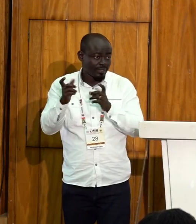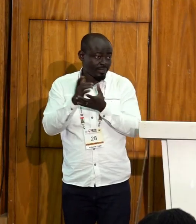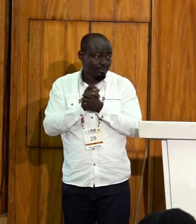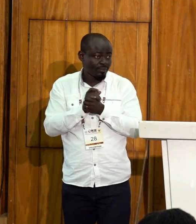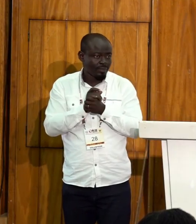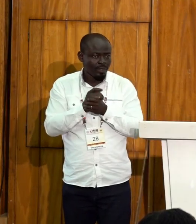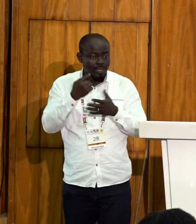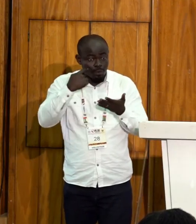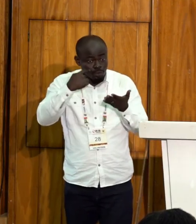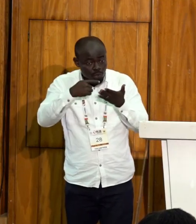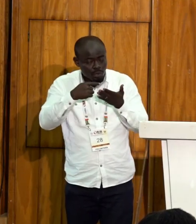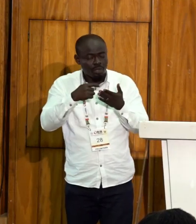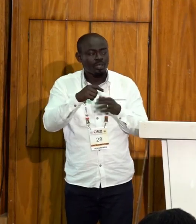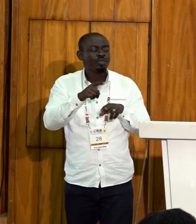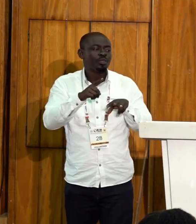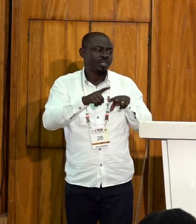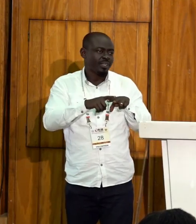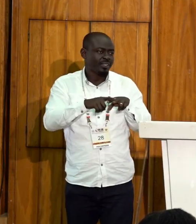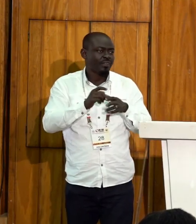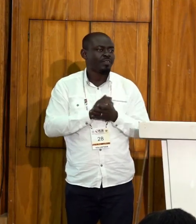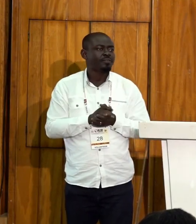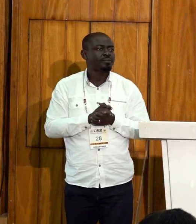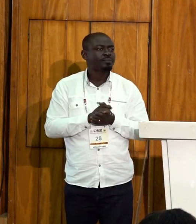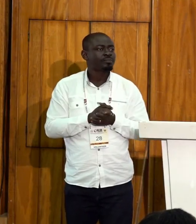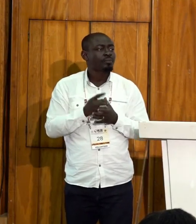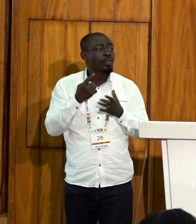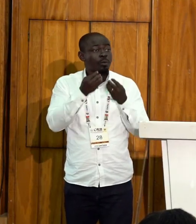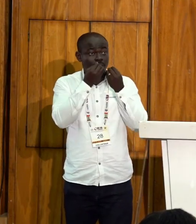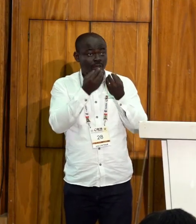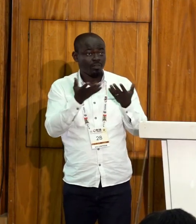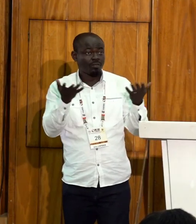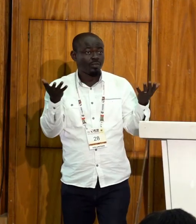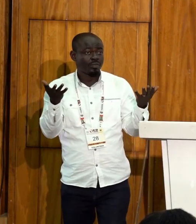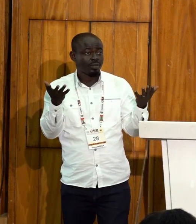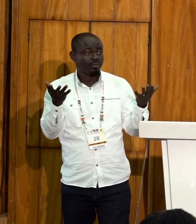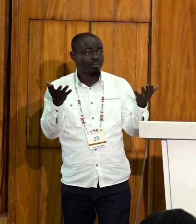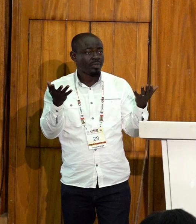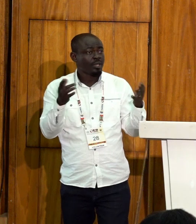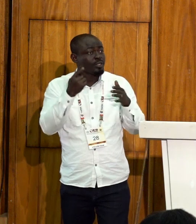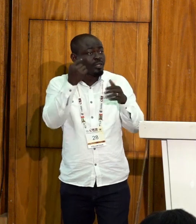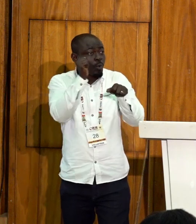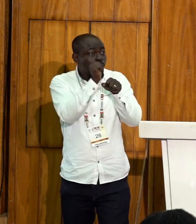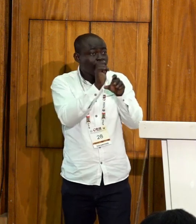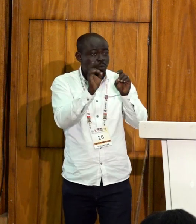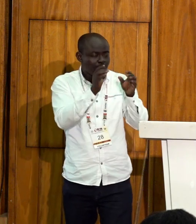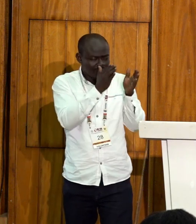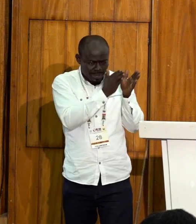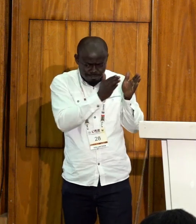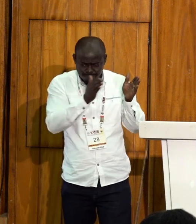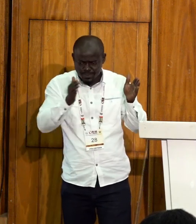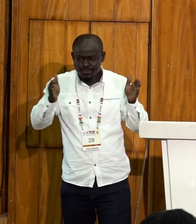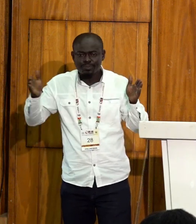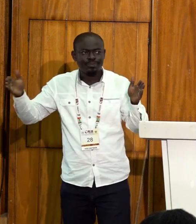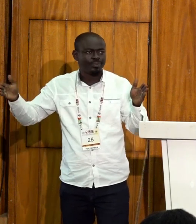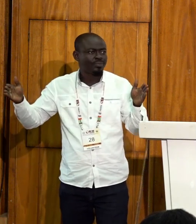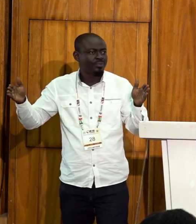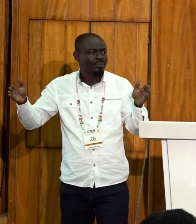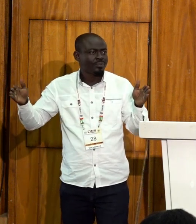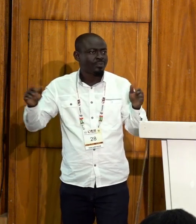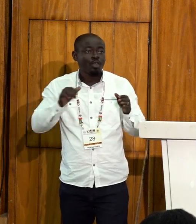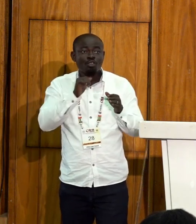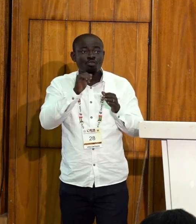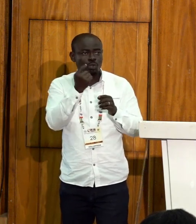was HIV. But what I want to tell you is the journey that we have walked, not